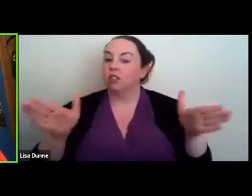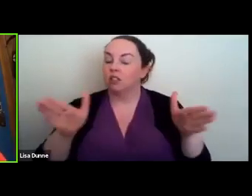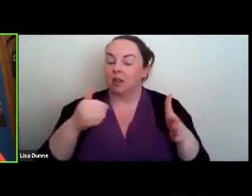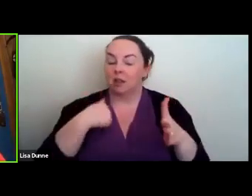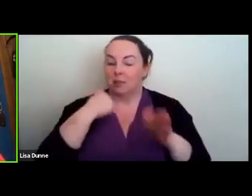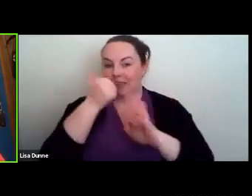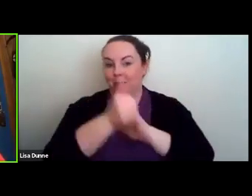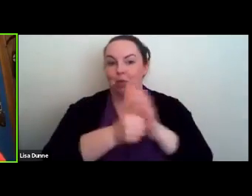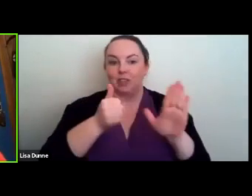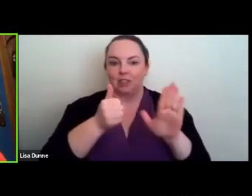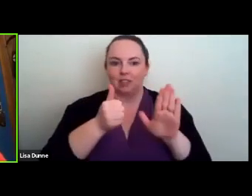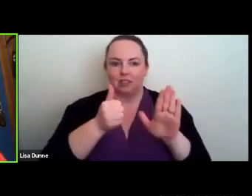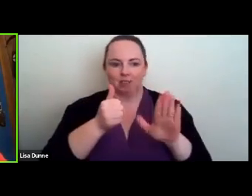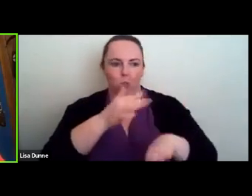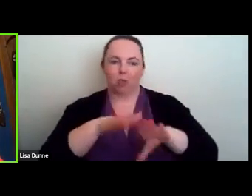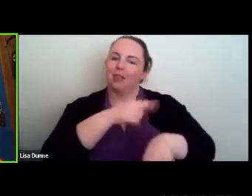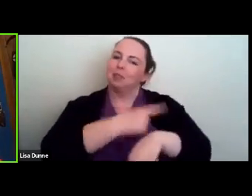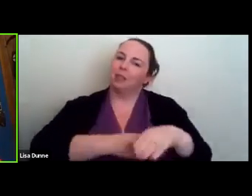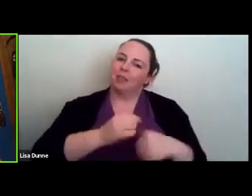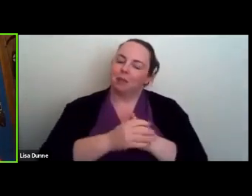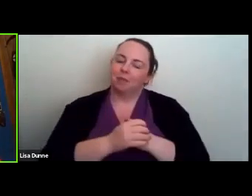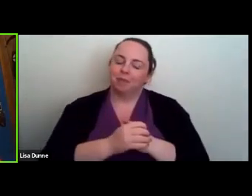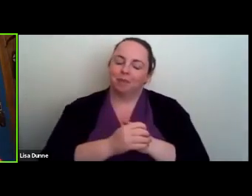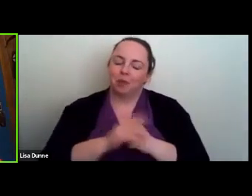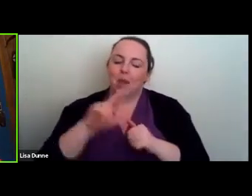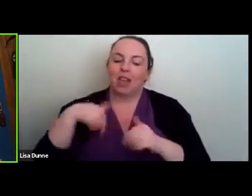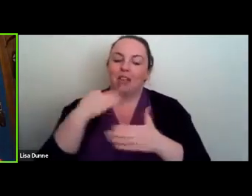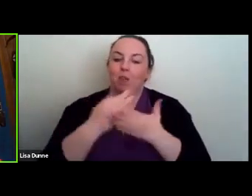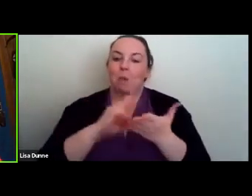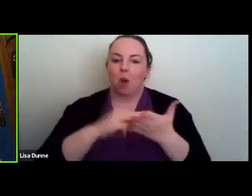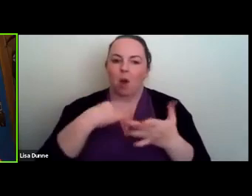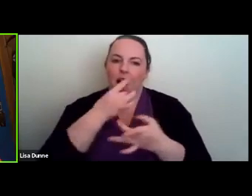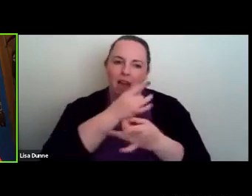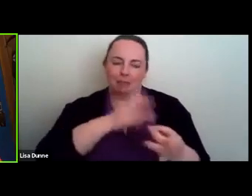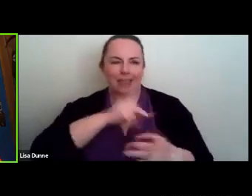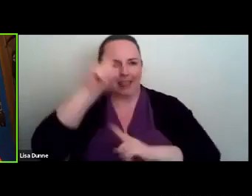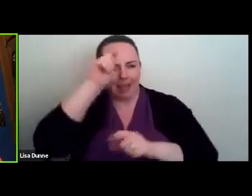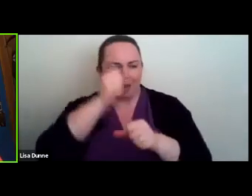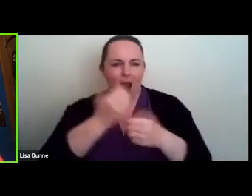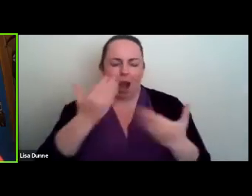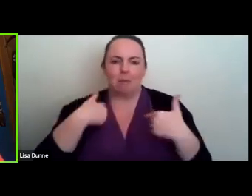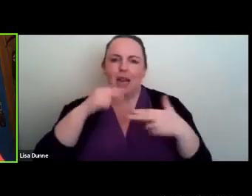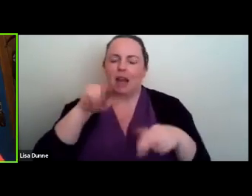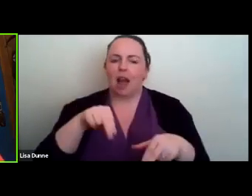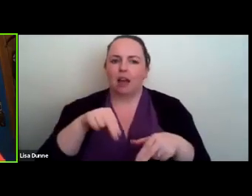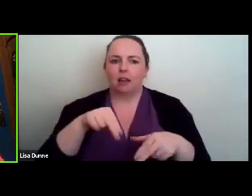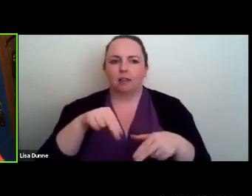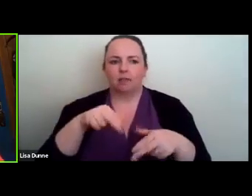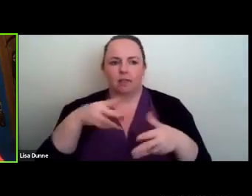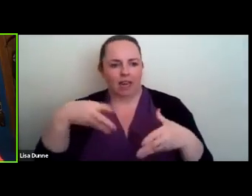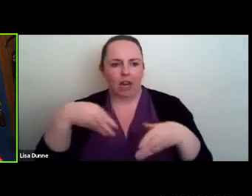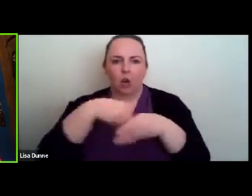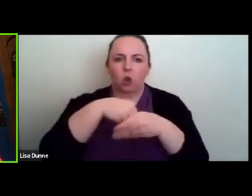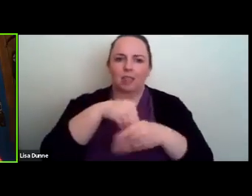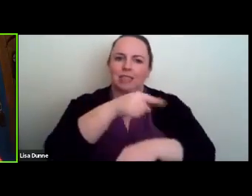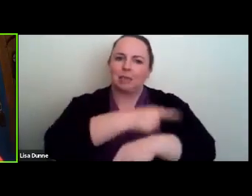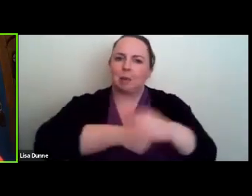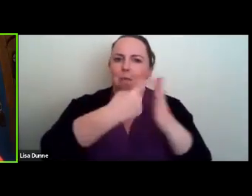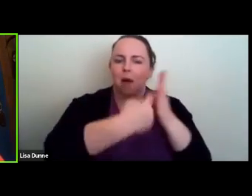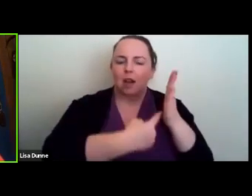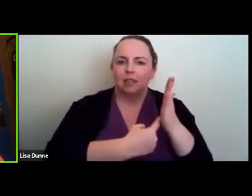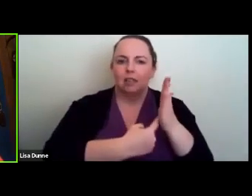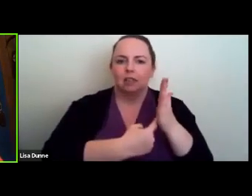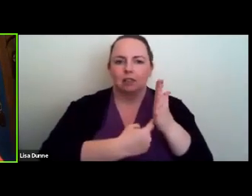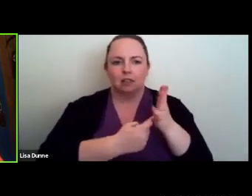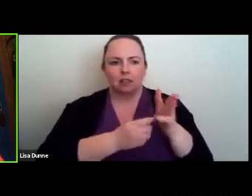of disability. And throughout the next few minutes, asking you to think about how we can insert disability policies and praxis from